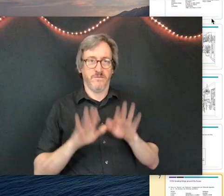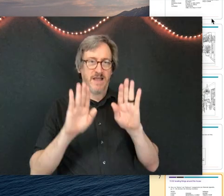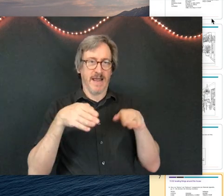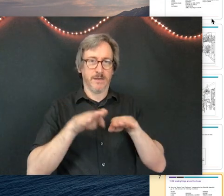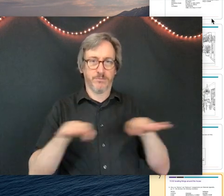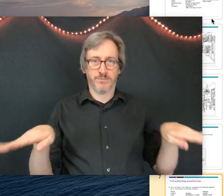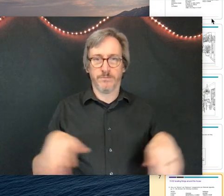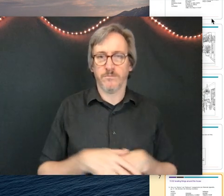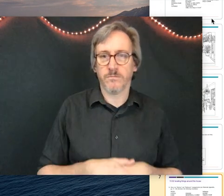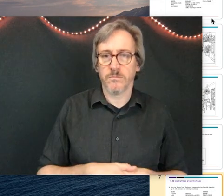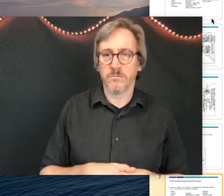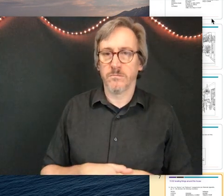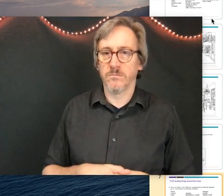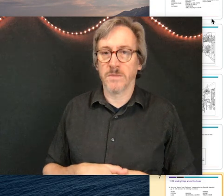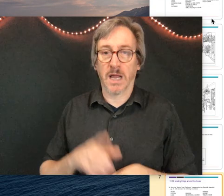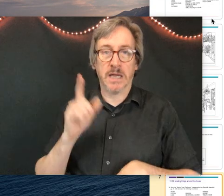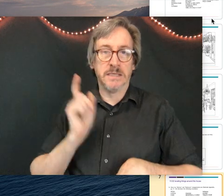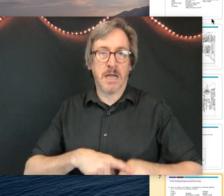Flat hand.